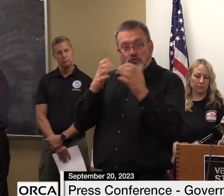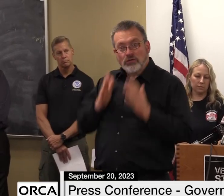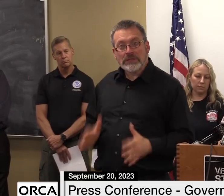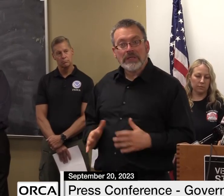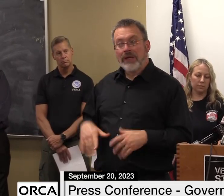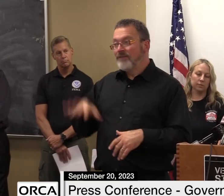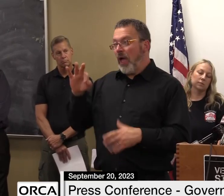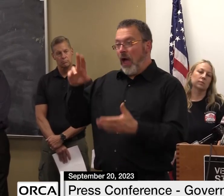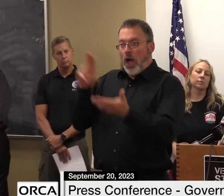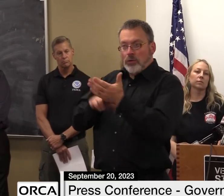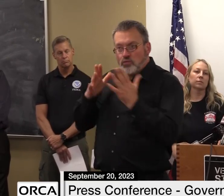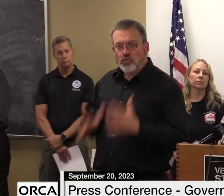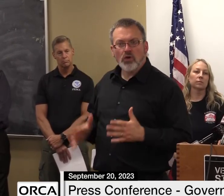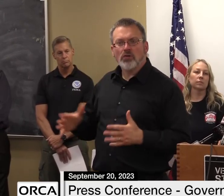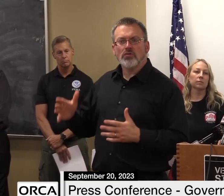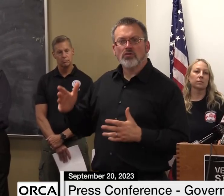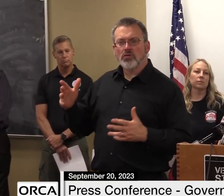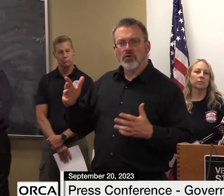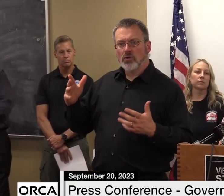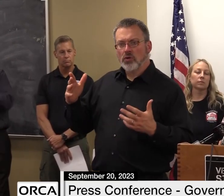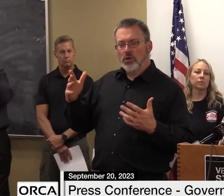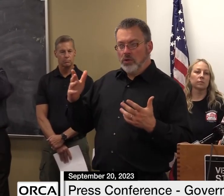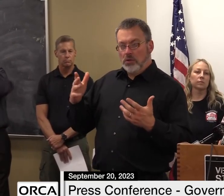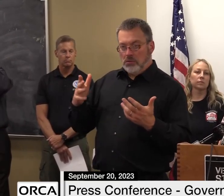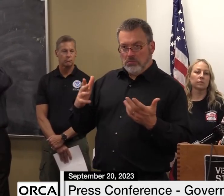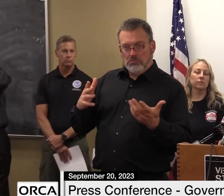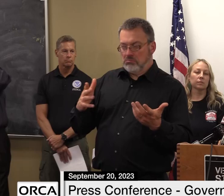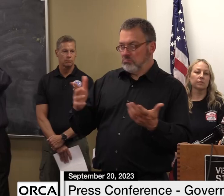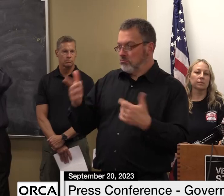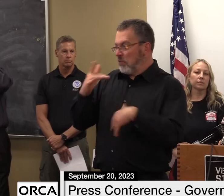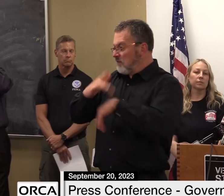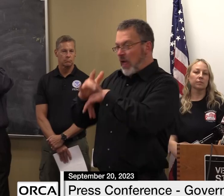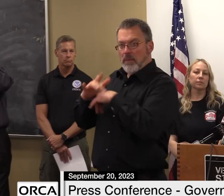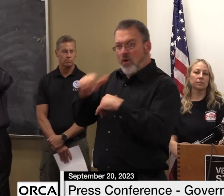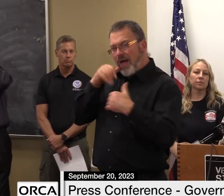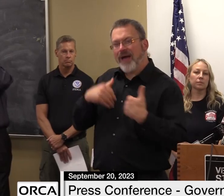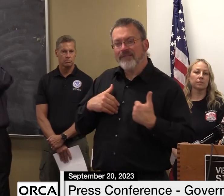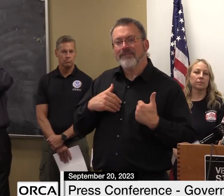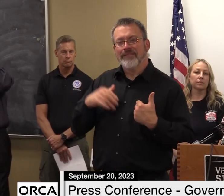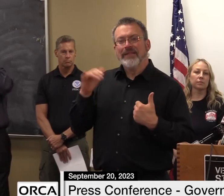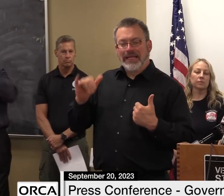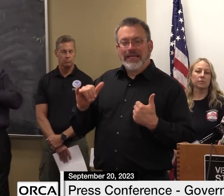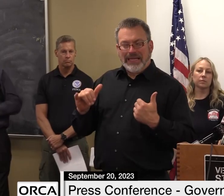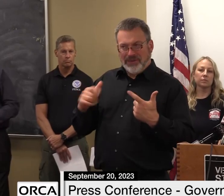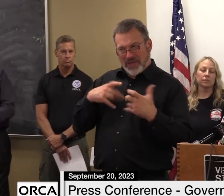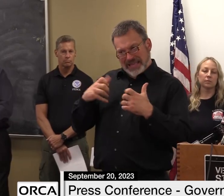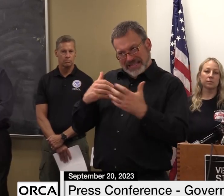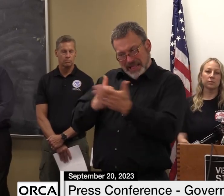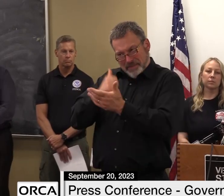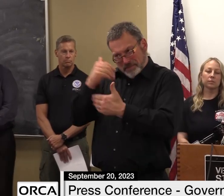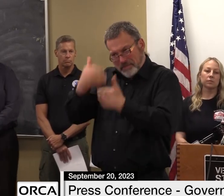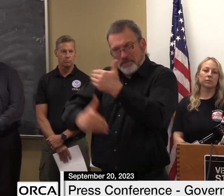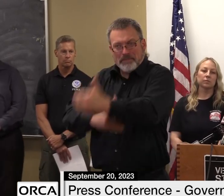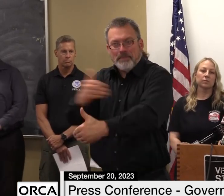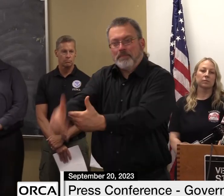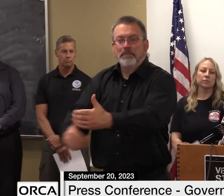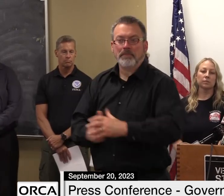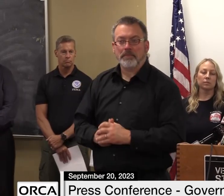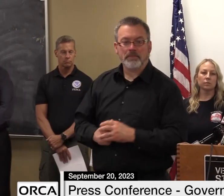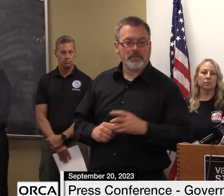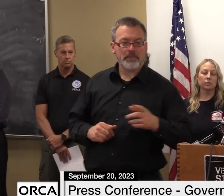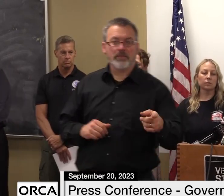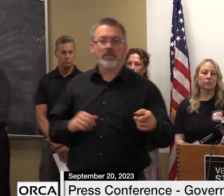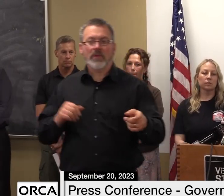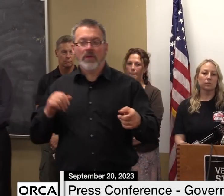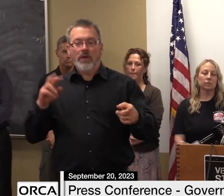a gap somehow, we want to help put that together. So this is, you're getting the sense, you're worried based on these anecdotes